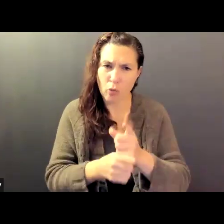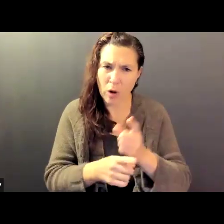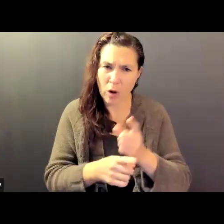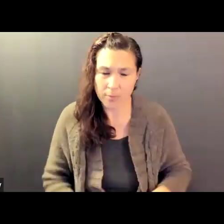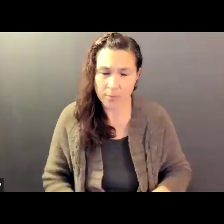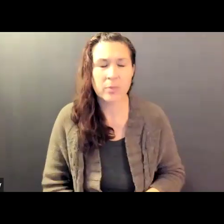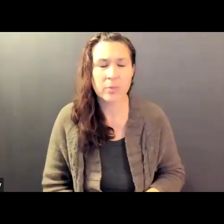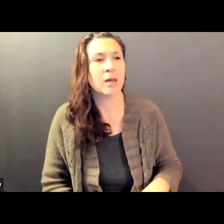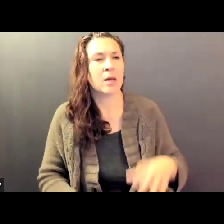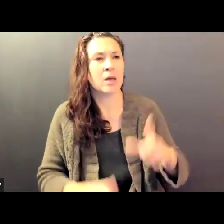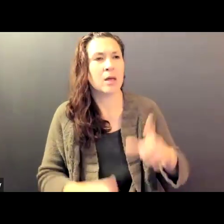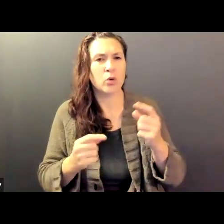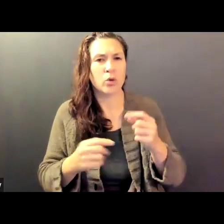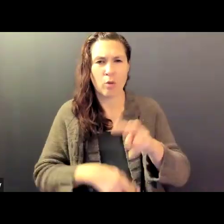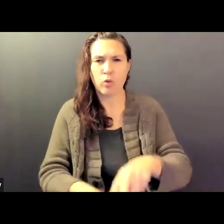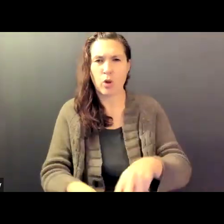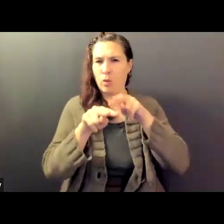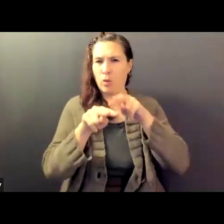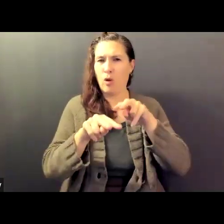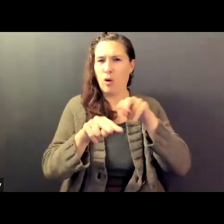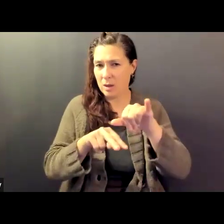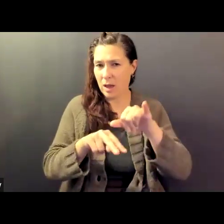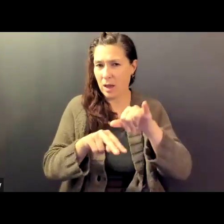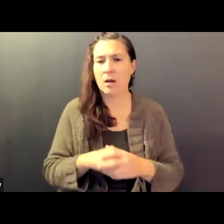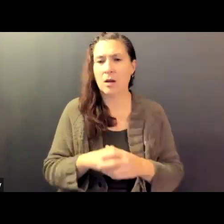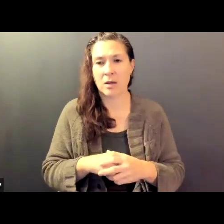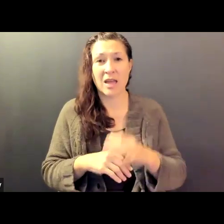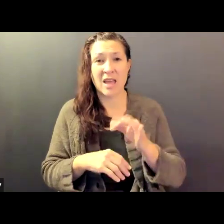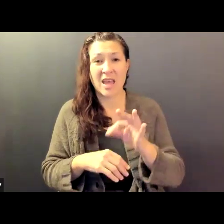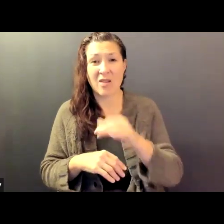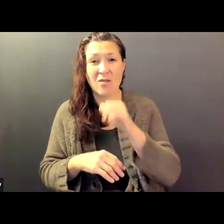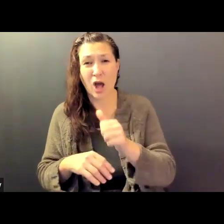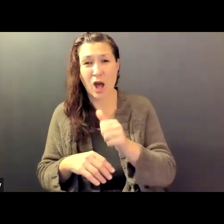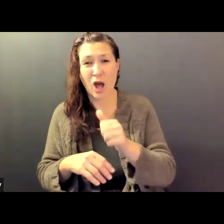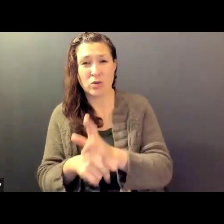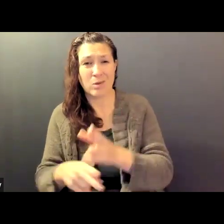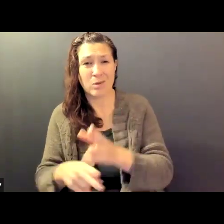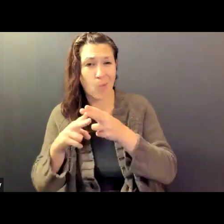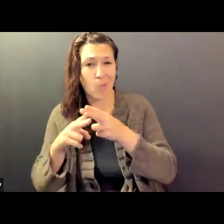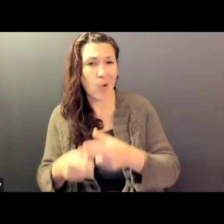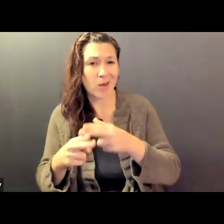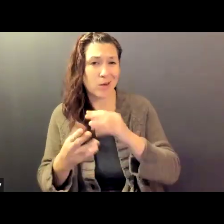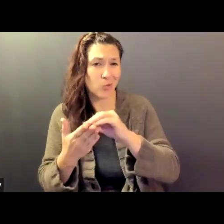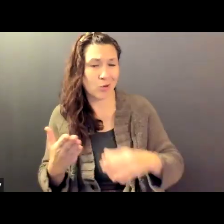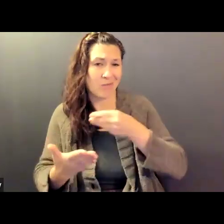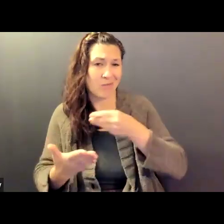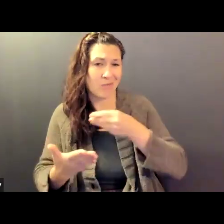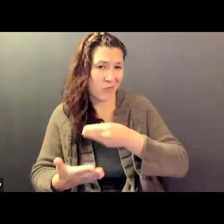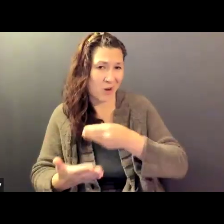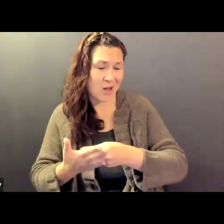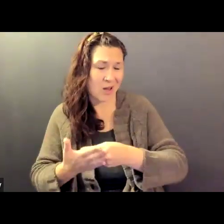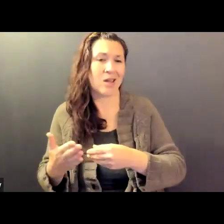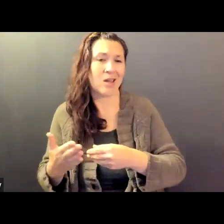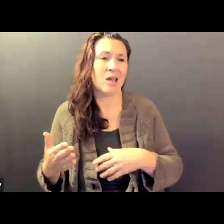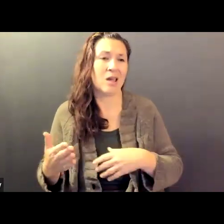as we are looking at moving away from, weighted student formula, to look at what we have learned